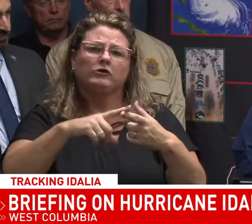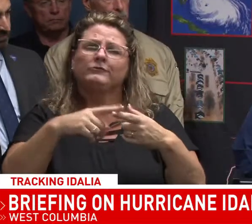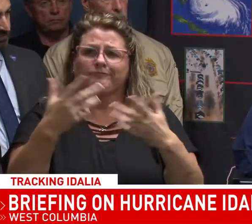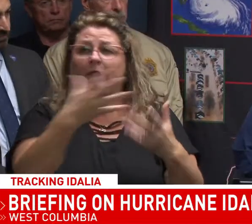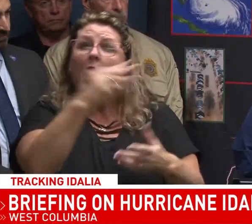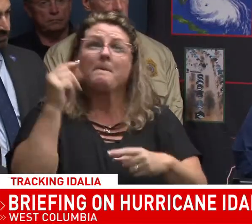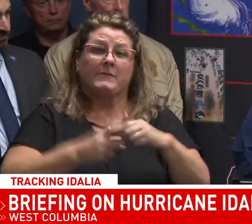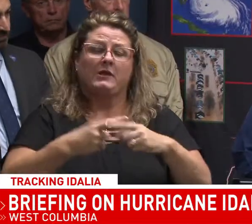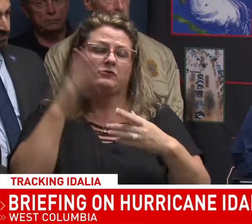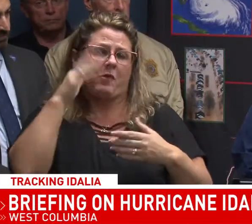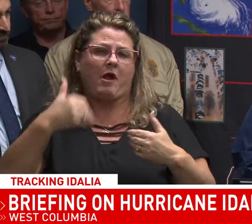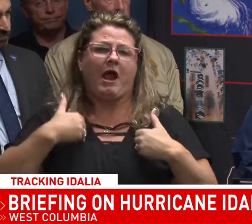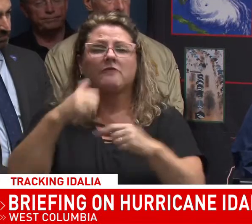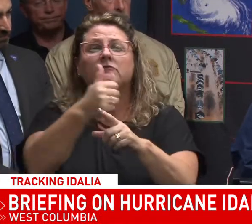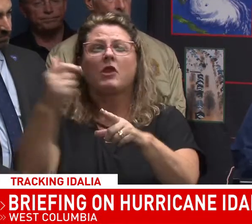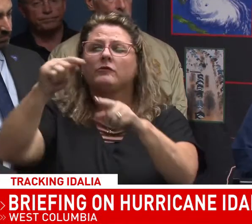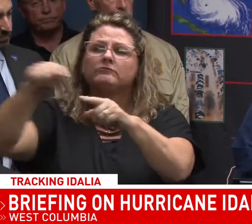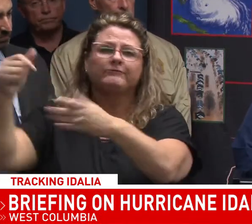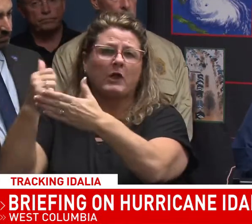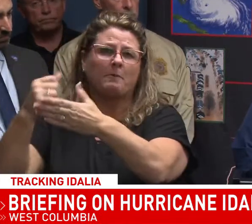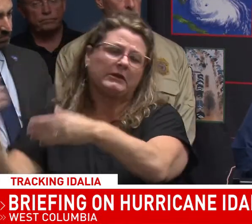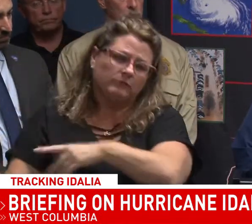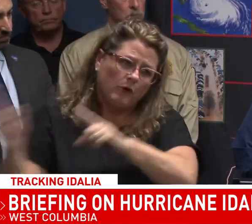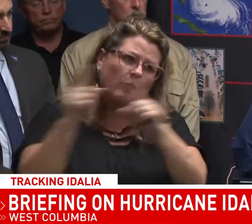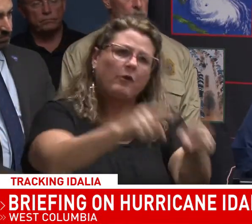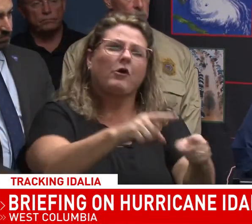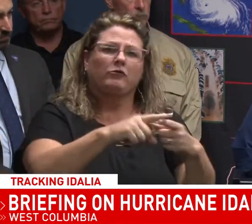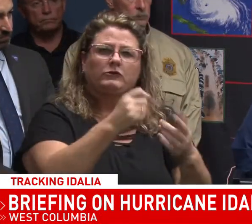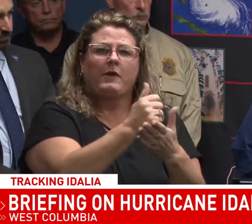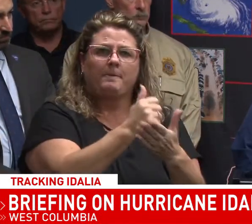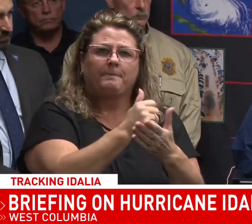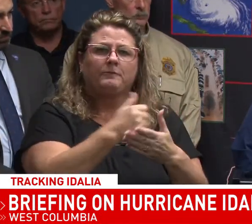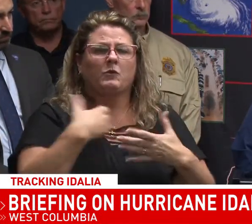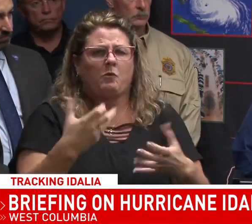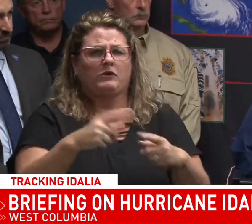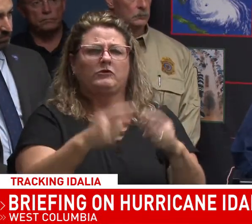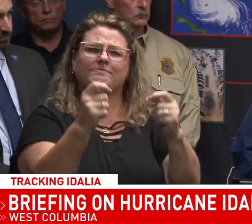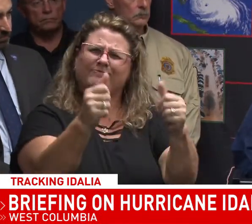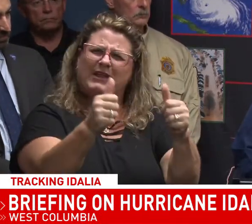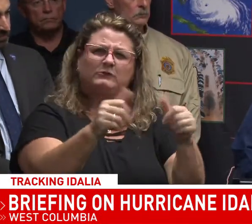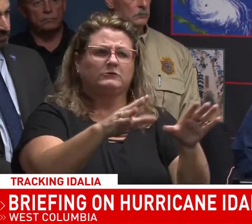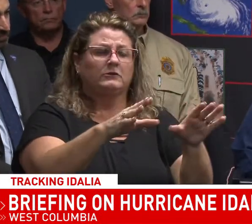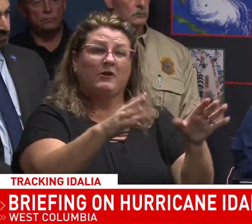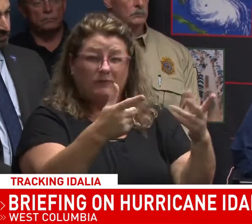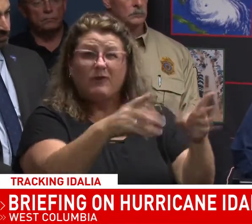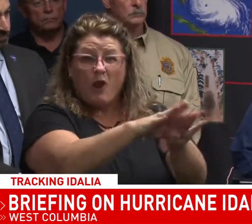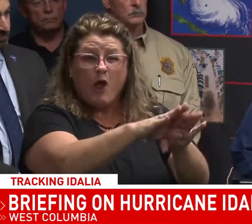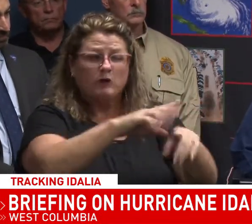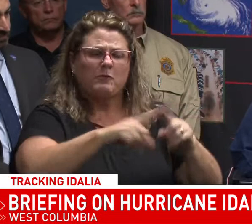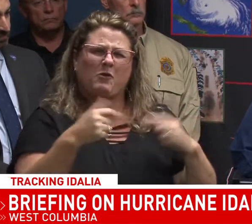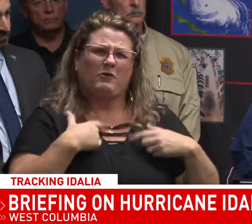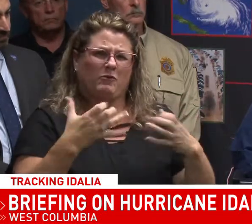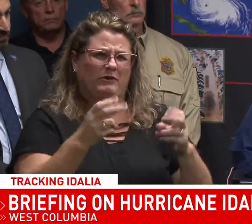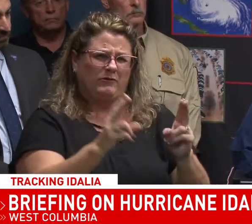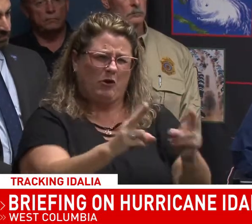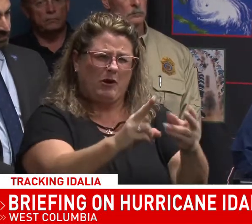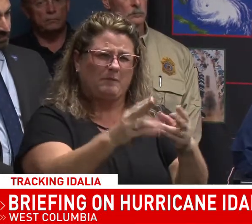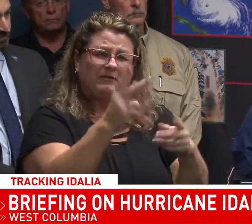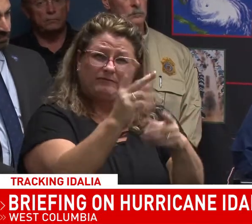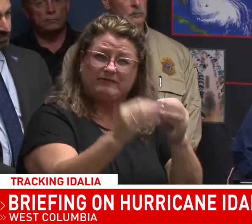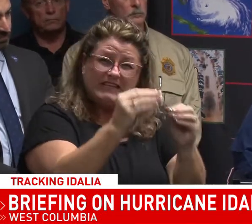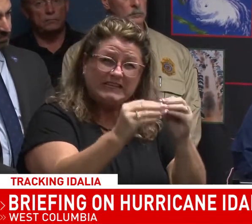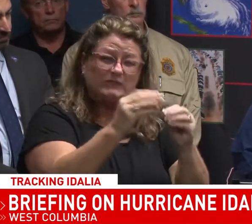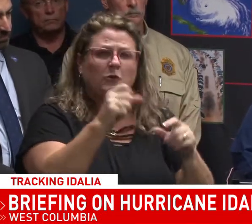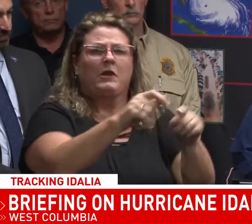we're expecting to have temporary closures so that we can quickly respond once the water recedes to get the roads cleared and